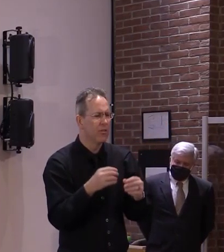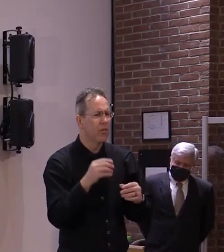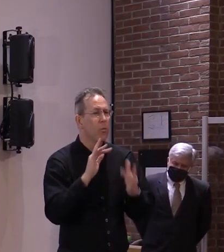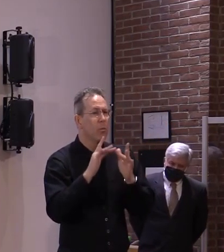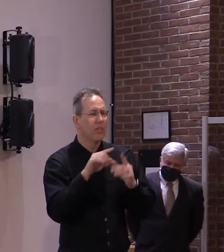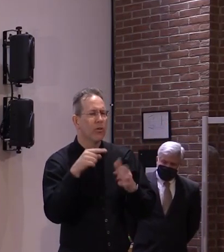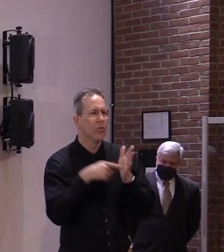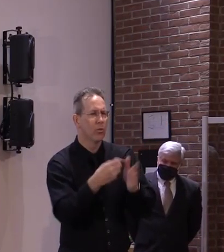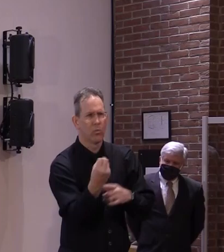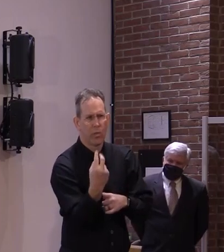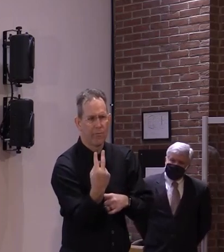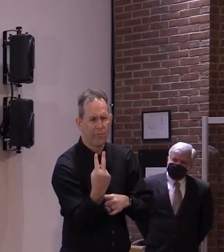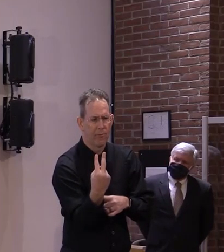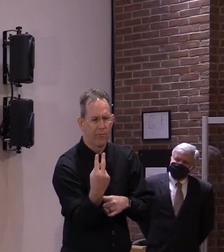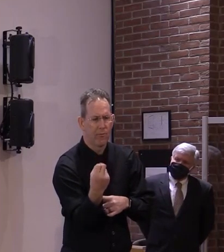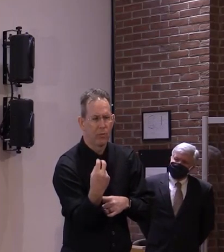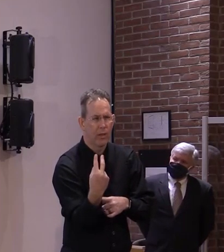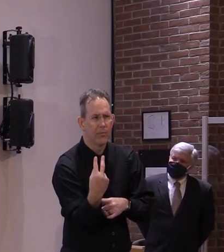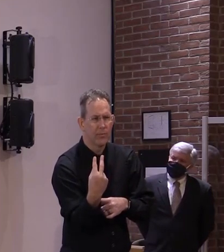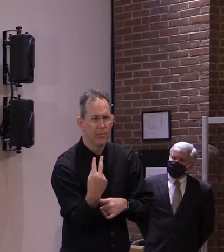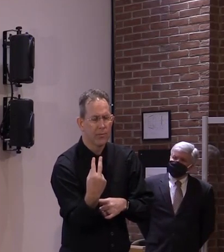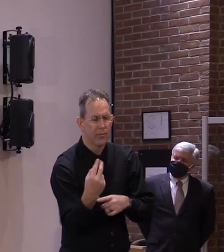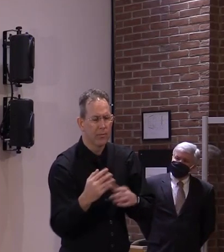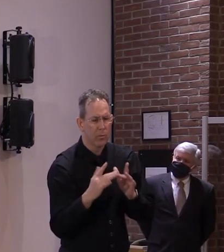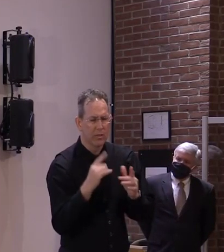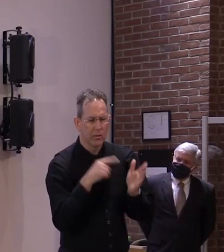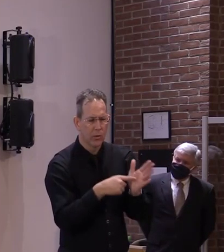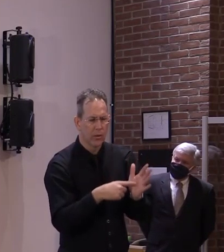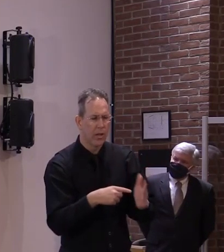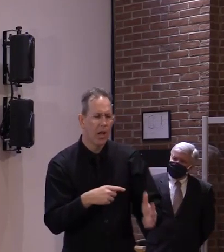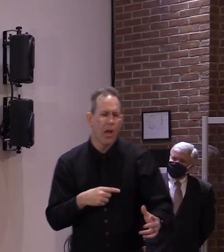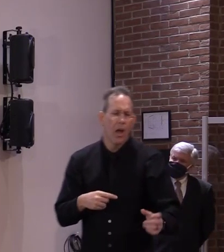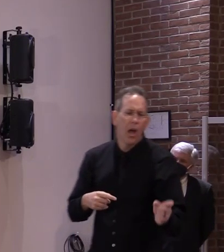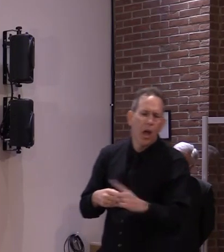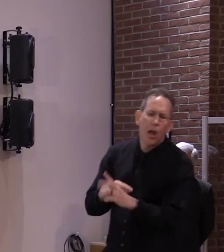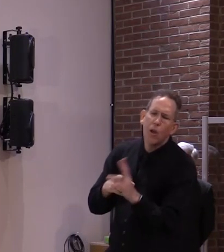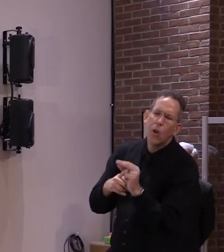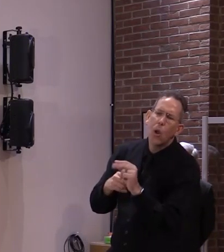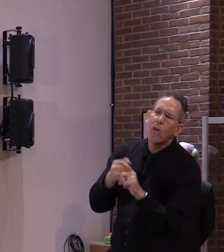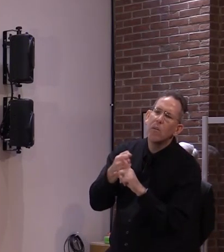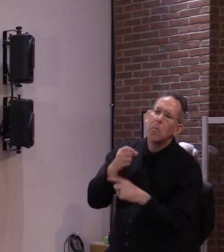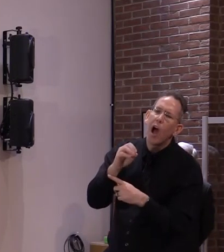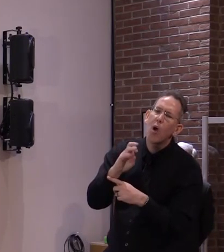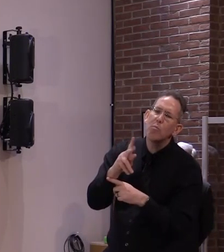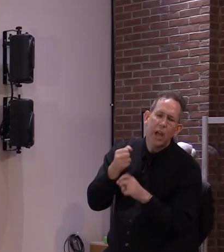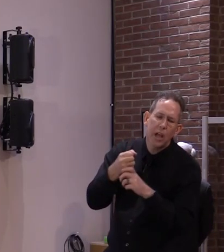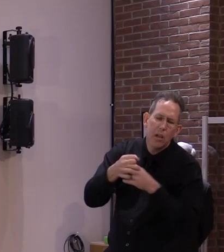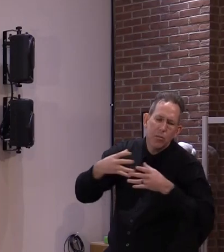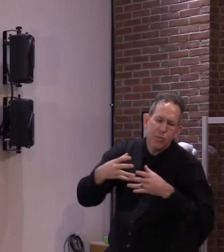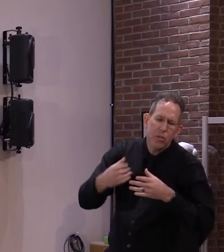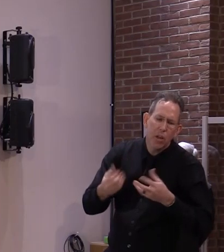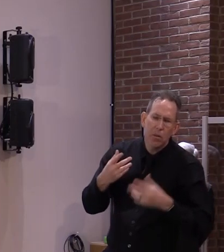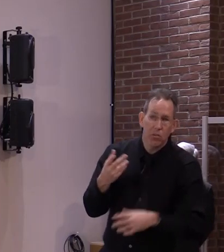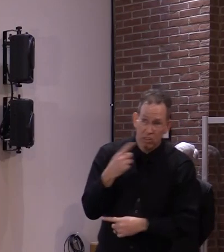Okay. Yeah. I meant like attributed directly to the outbreak. Yeah. But that's still good to know.